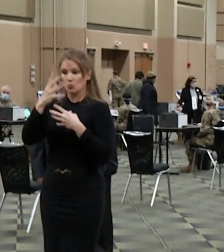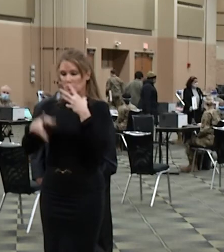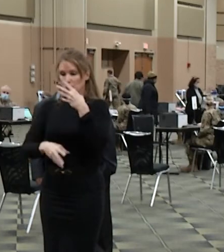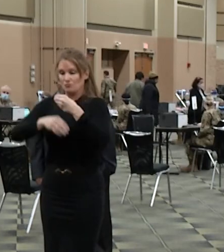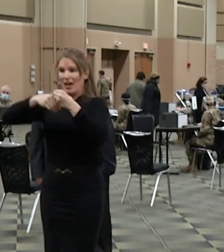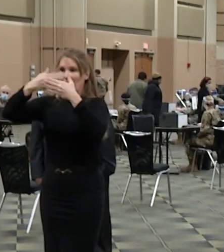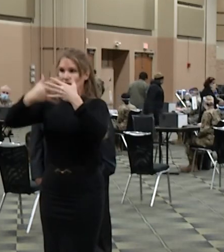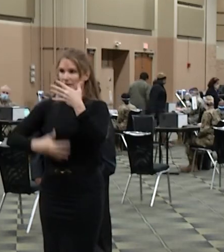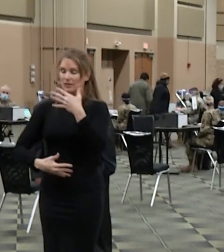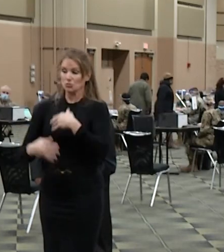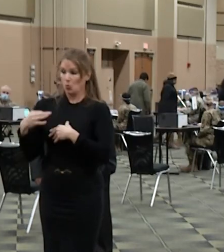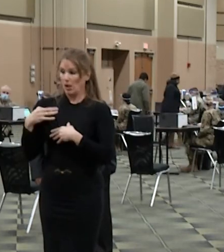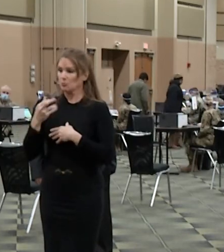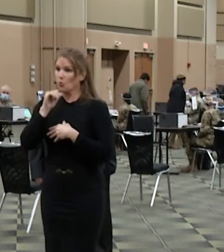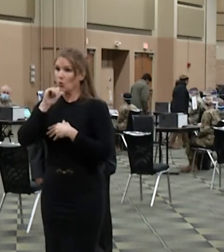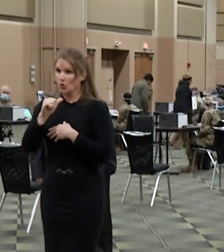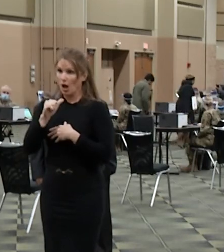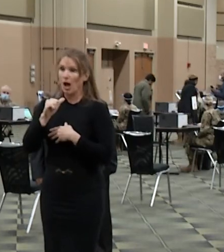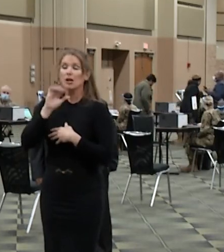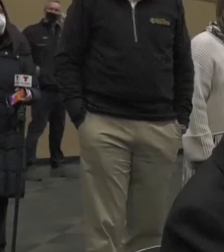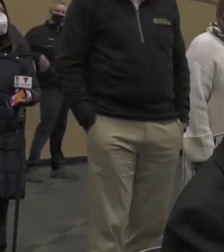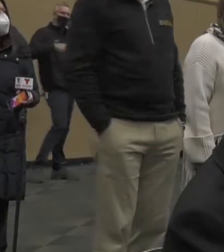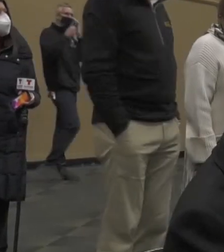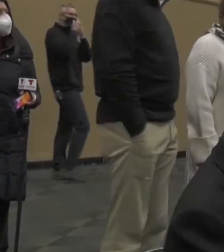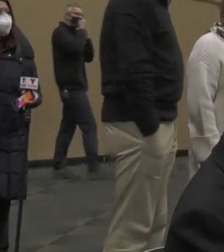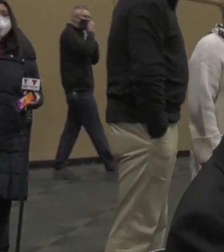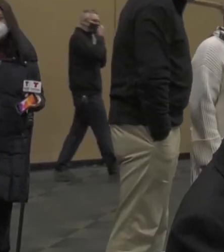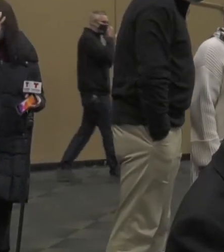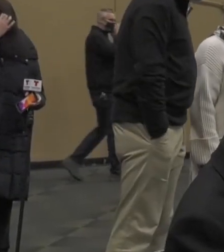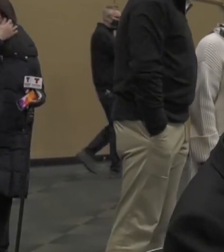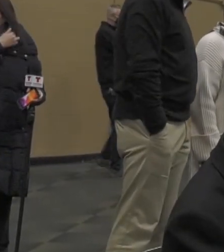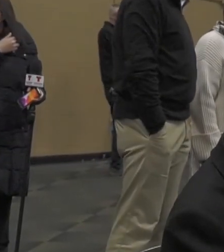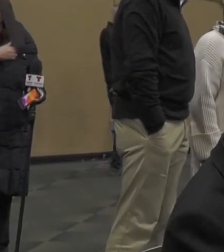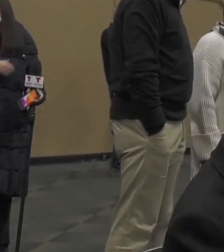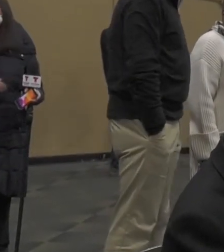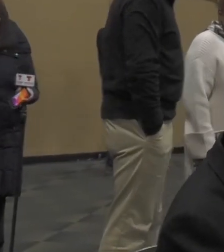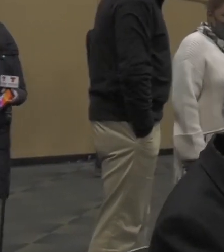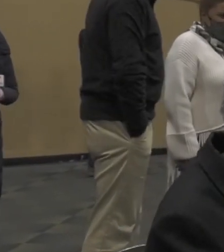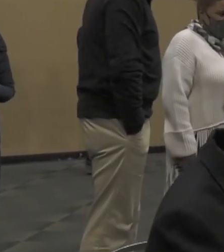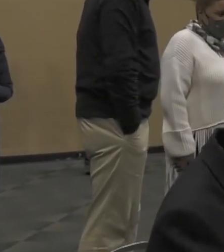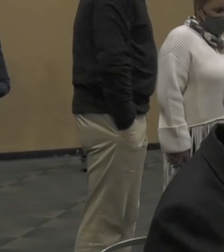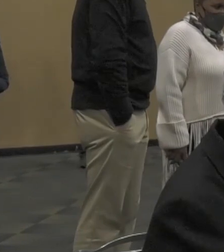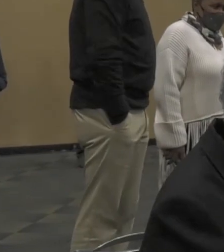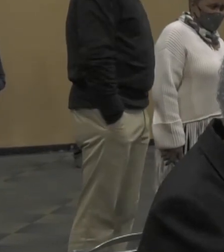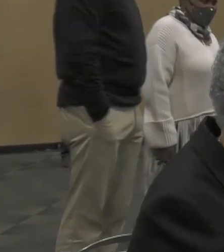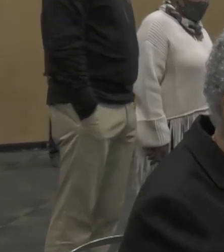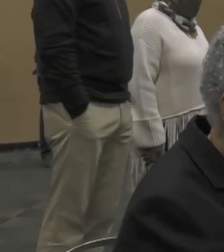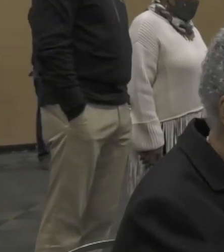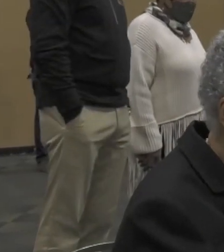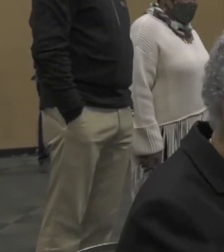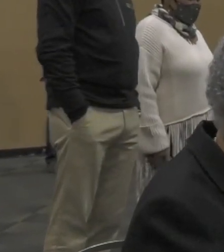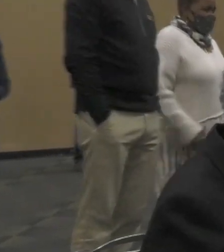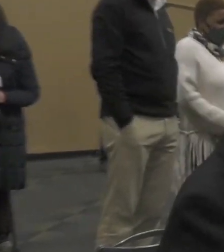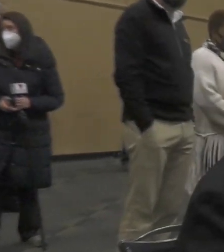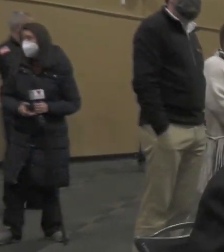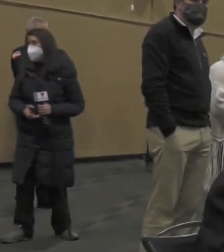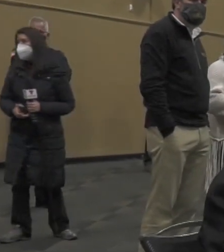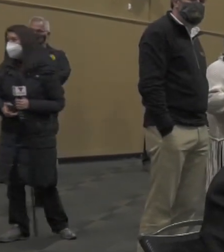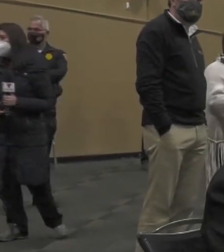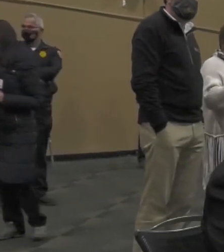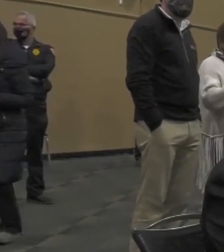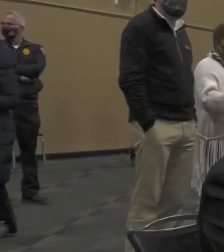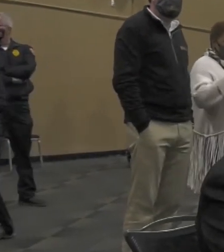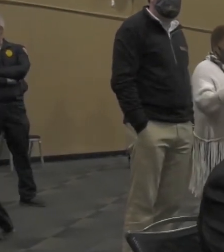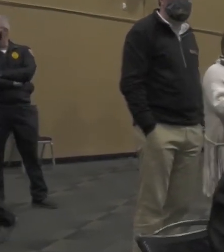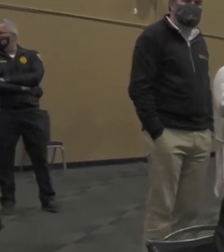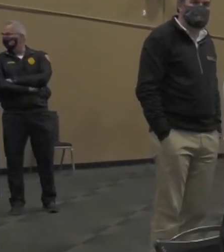whether you're eligible or not, you're in queue, and we have the information. So if at any point we don't have appointments available for you, and you